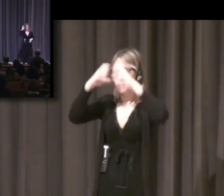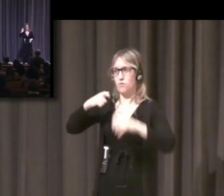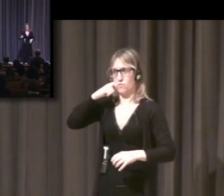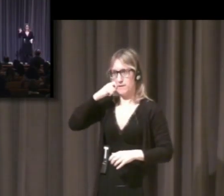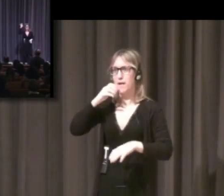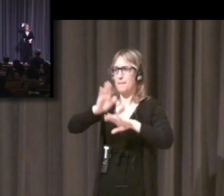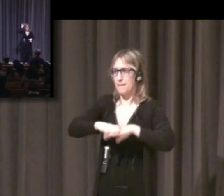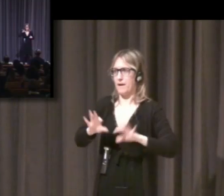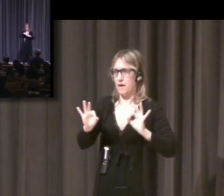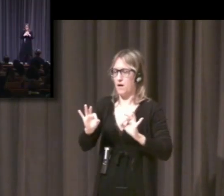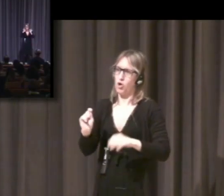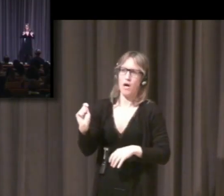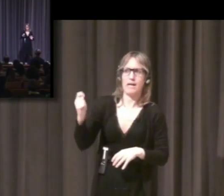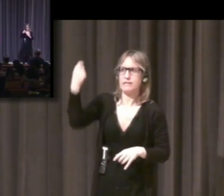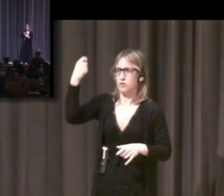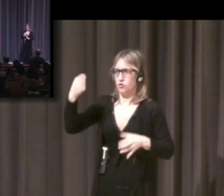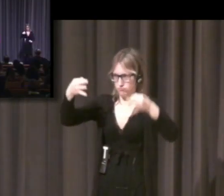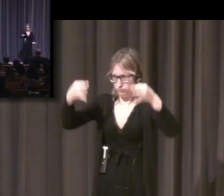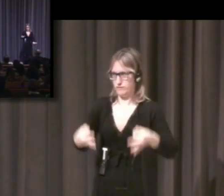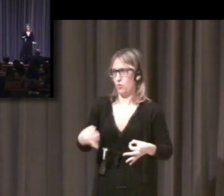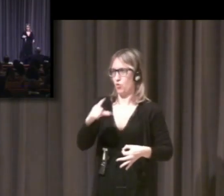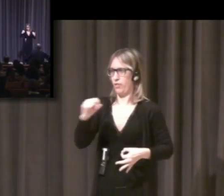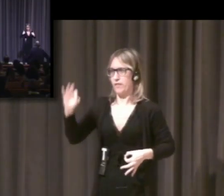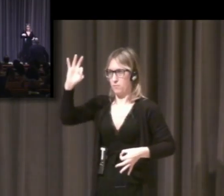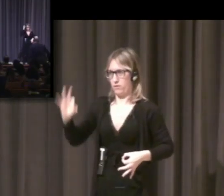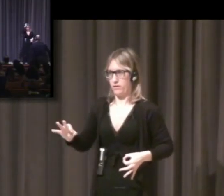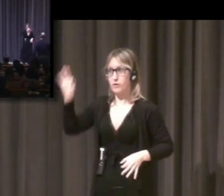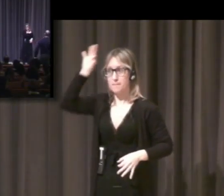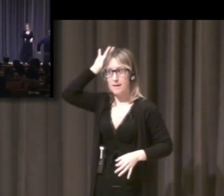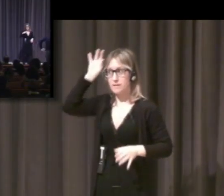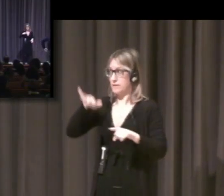think it's going to change anytime soon.